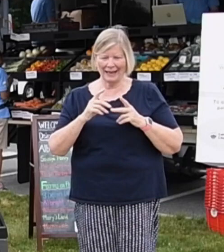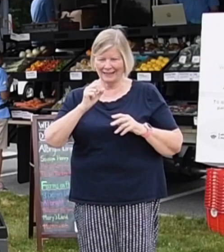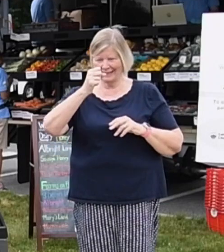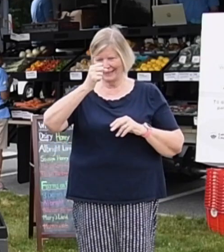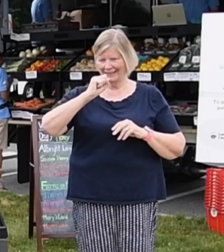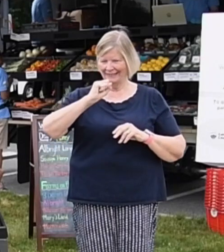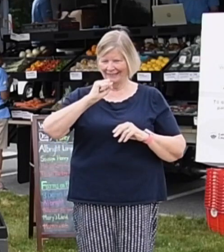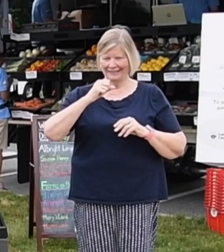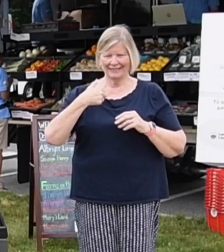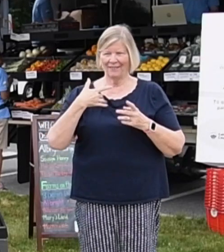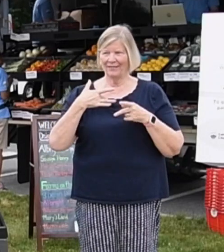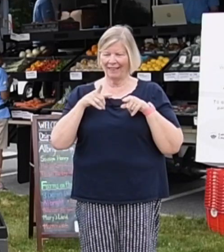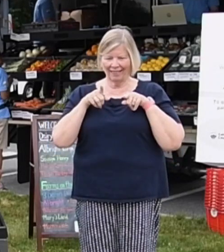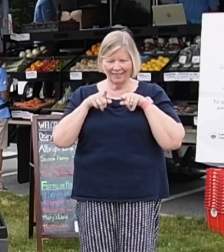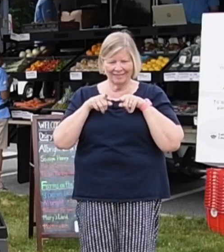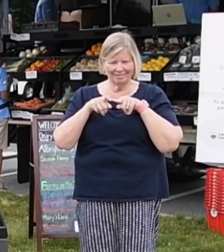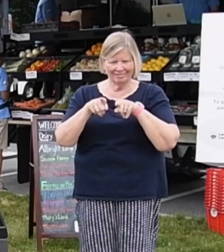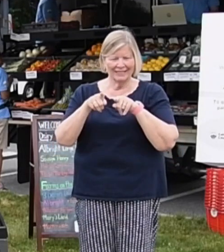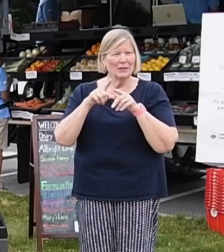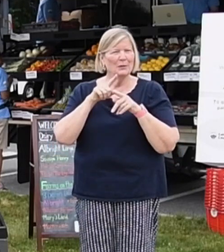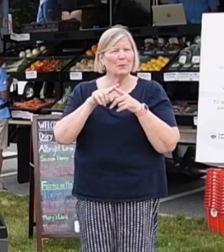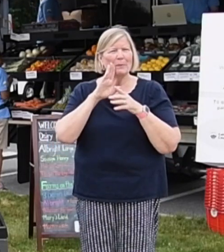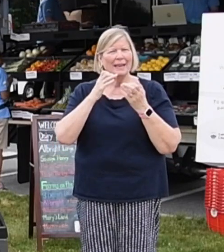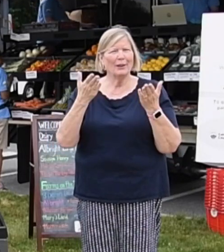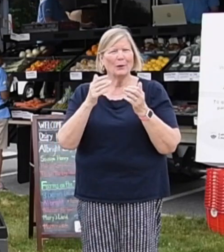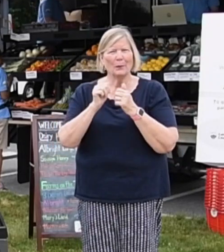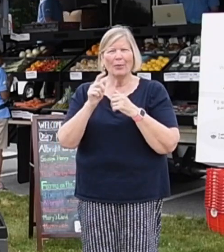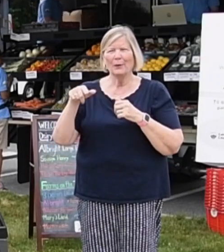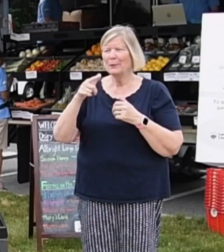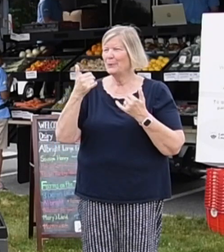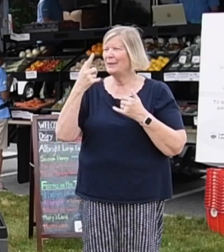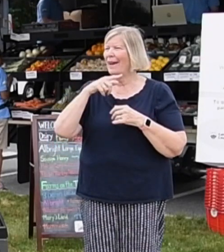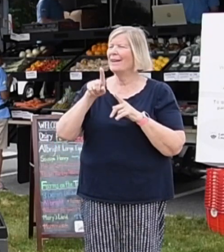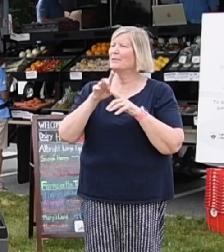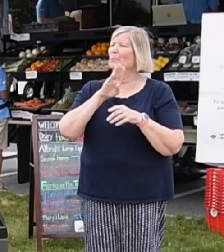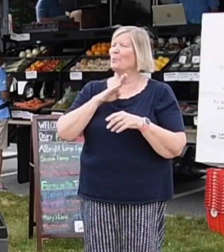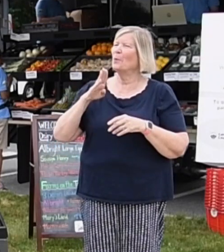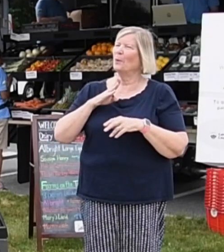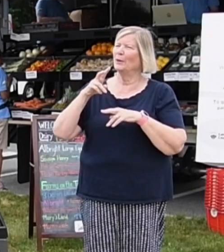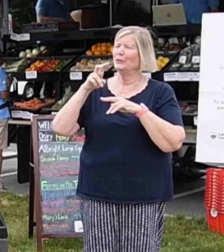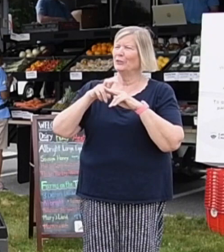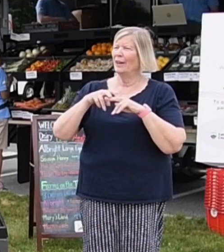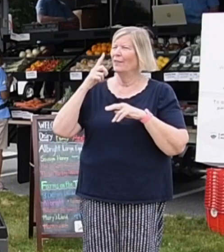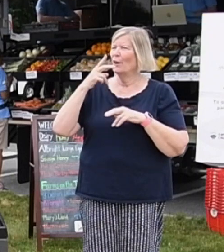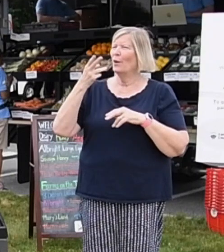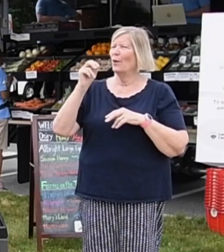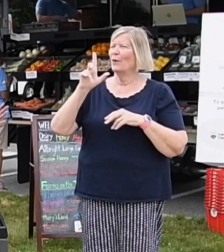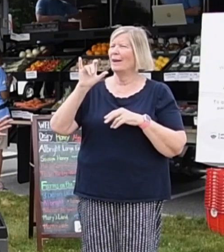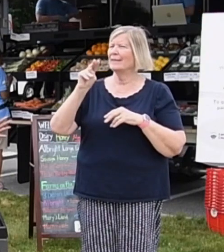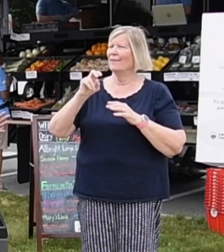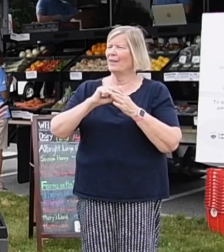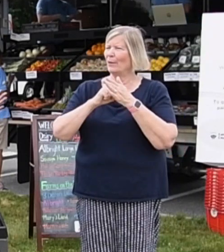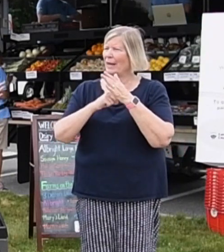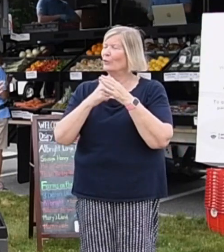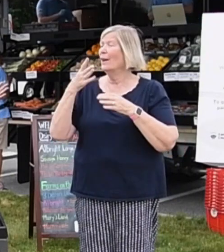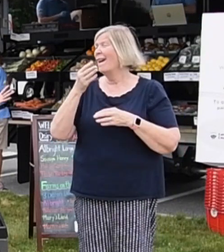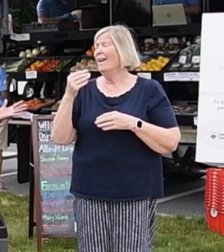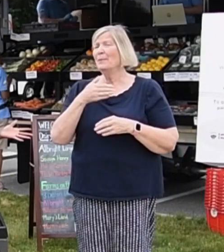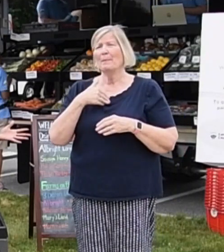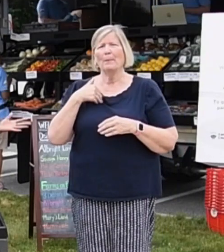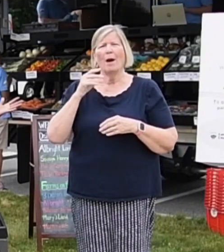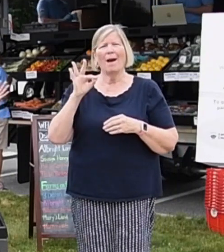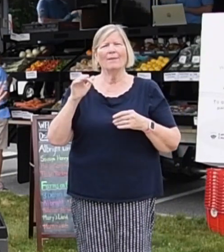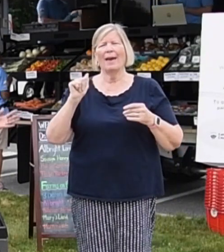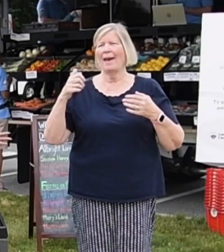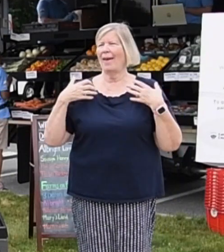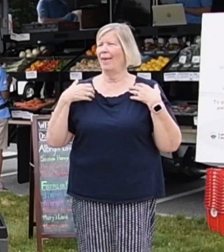so aligned to be here with you all today. As Board Chair for Horizon Foundation and a member of a